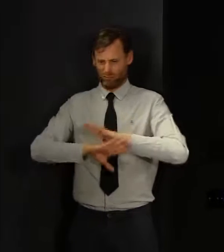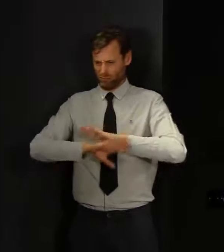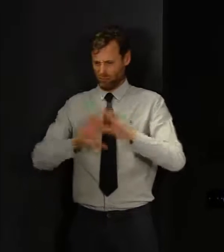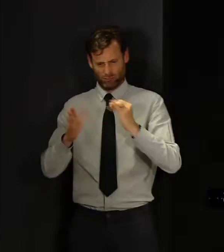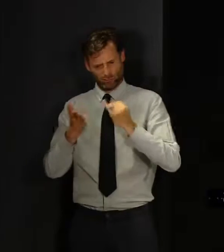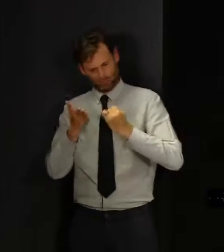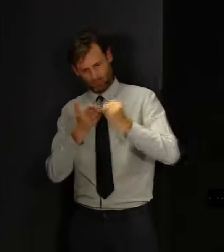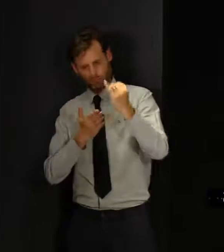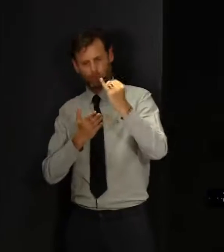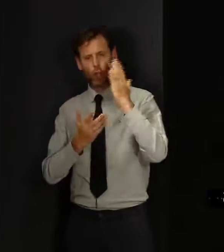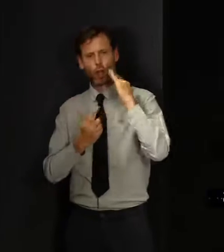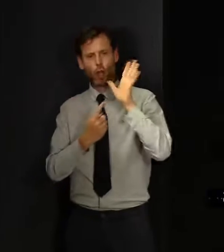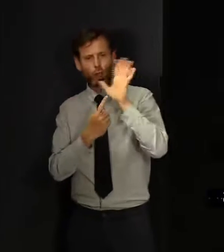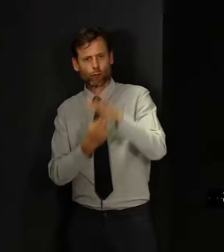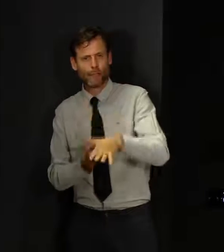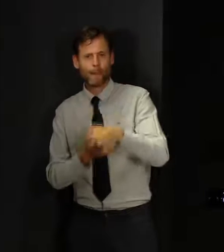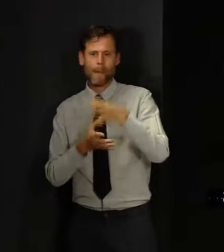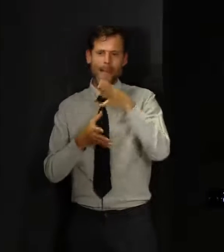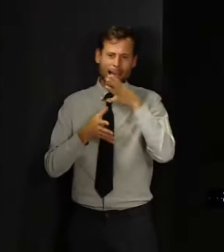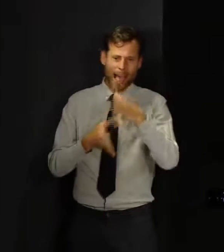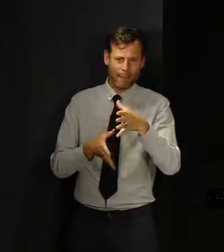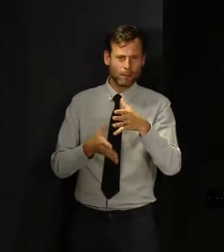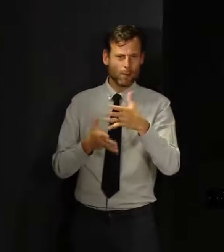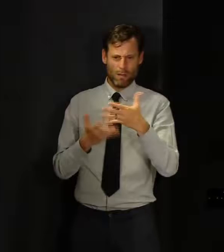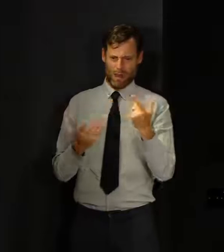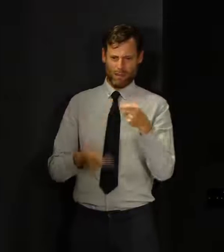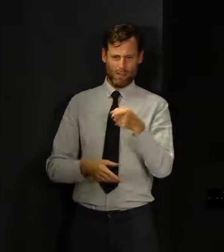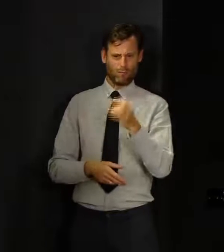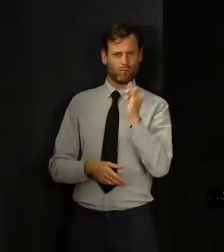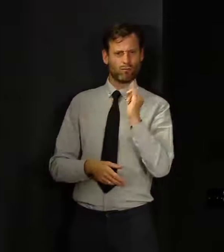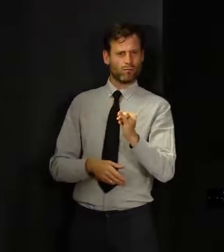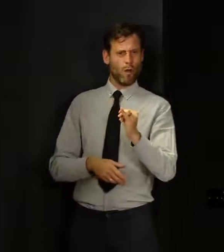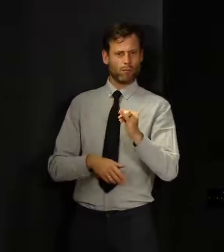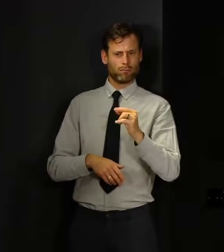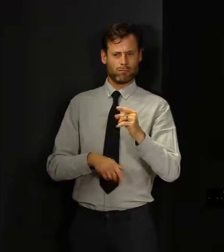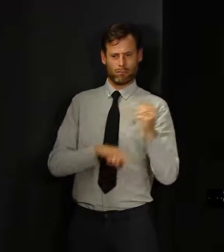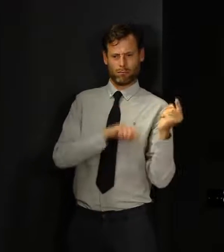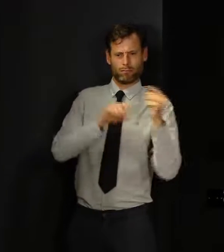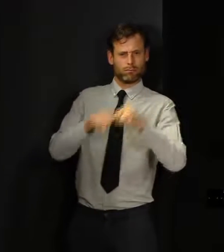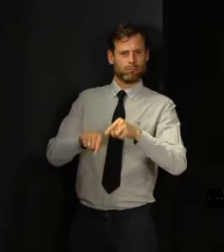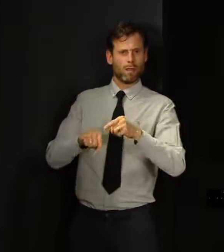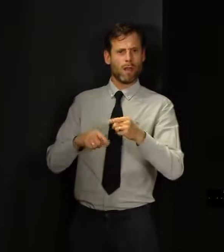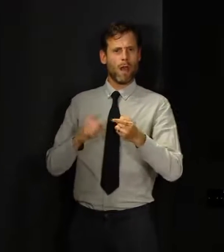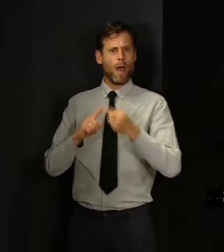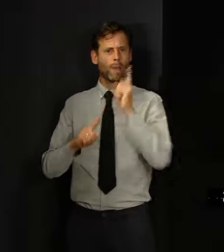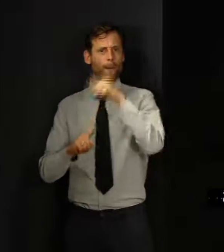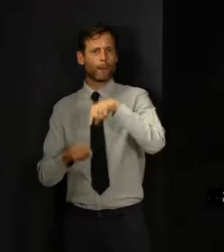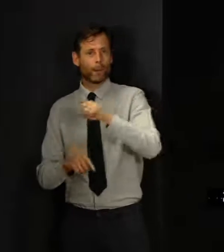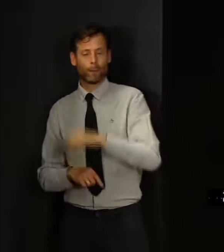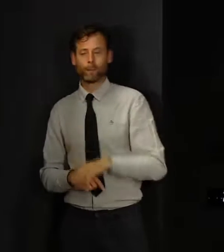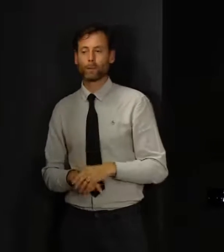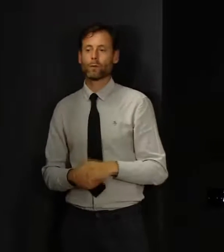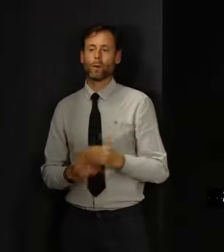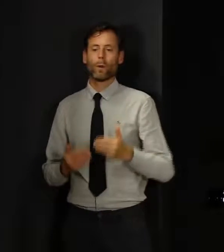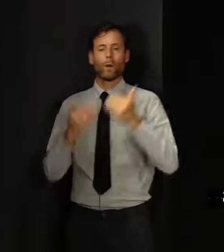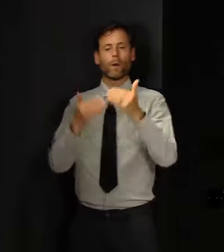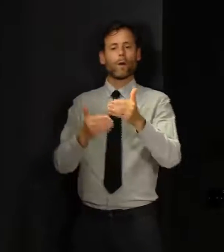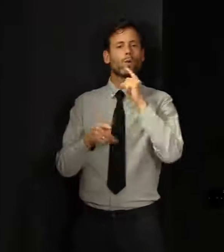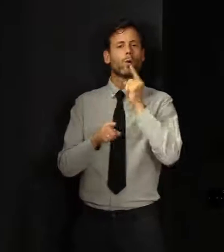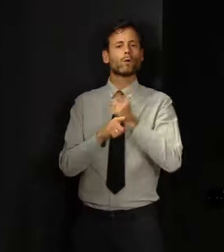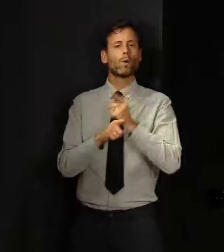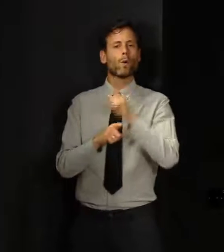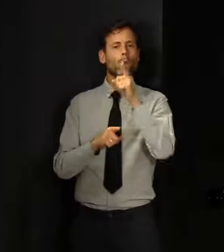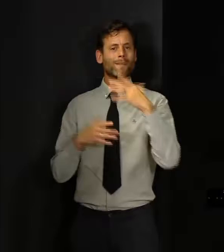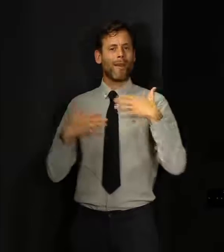and injustice wherever we find it. Now I'll move on to new health measures for travellers